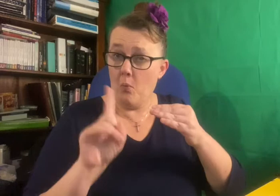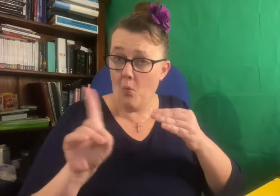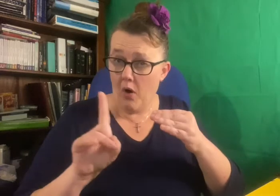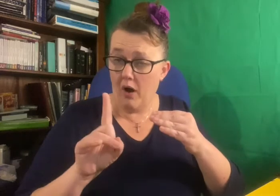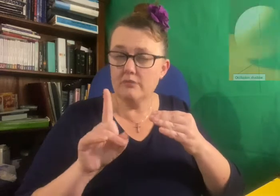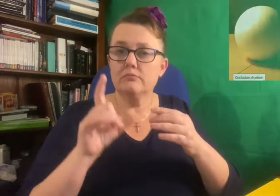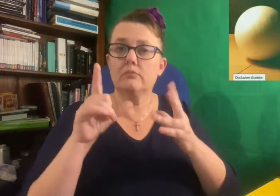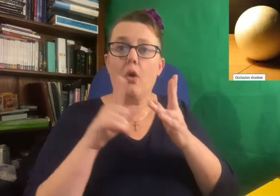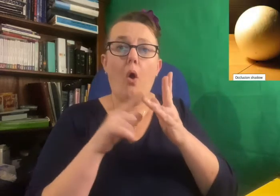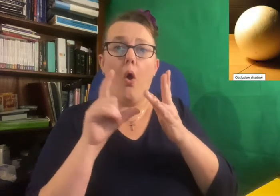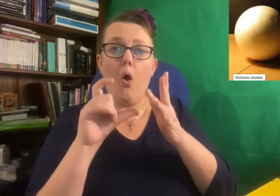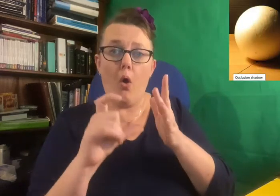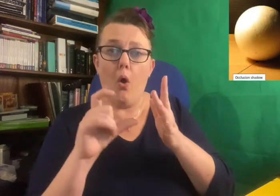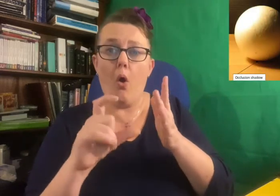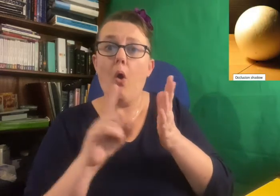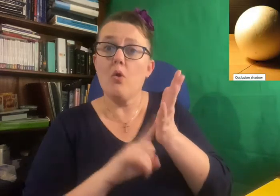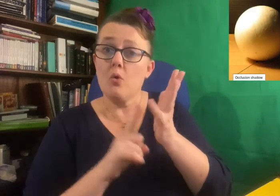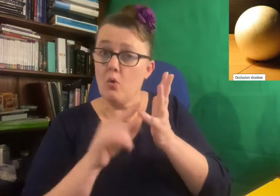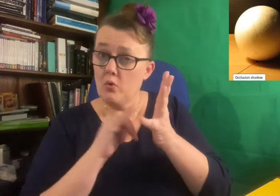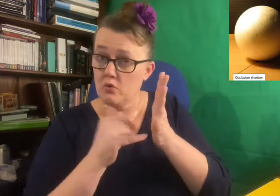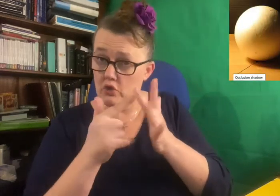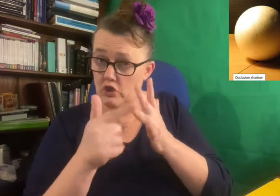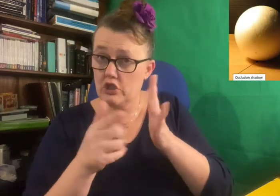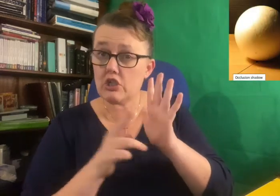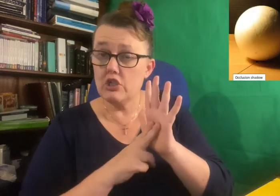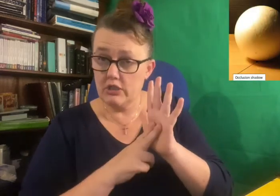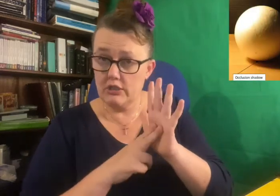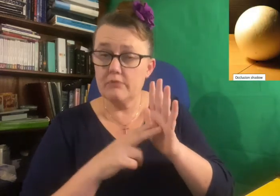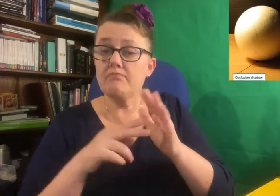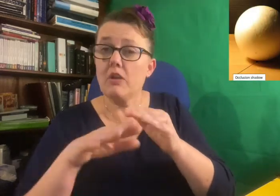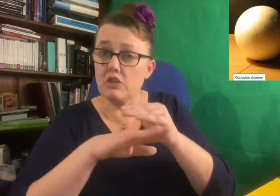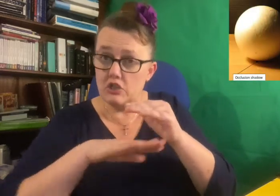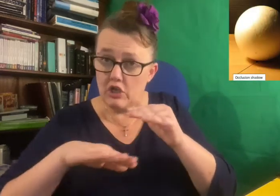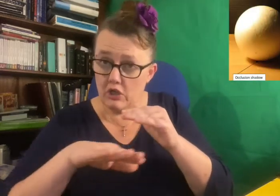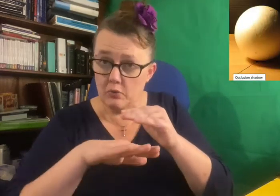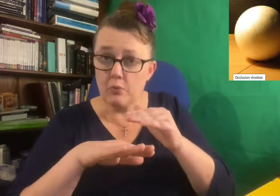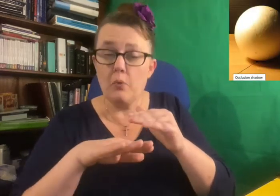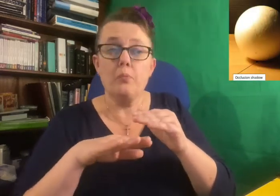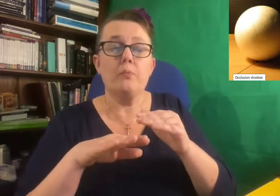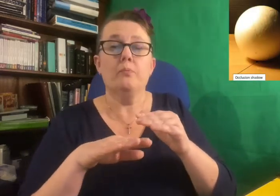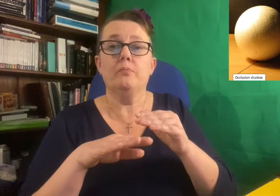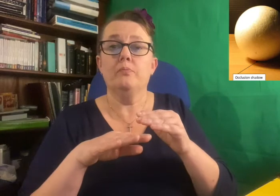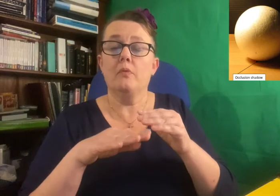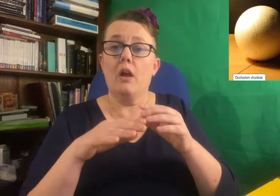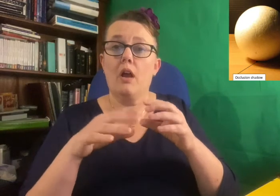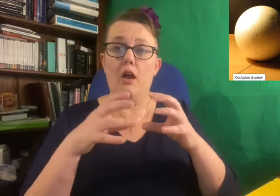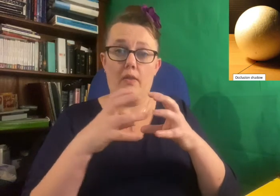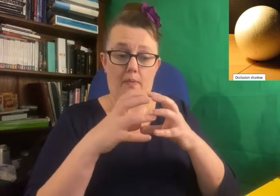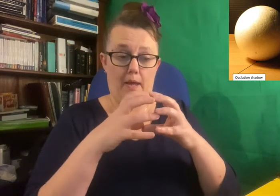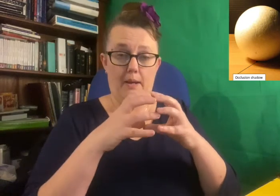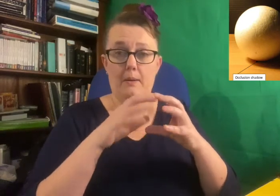ball touches the surface. And that dark shadow there is called the occlusion shadow.